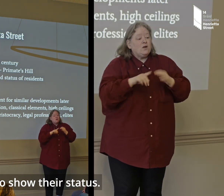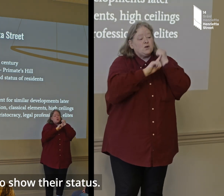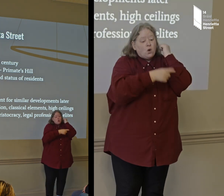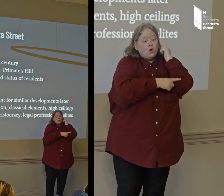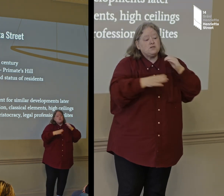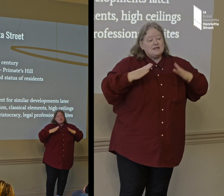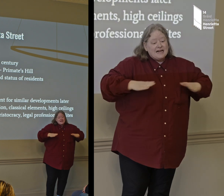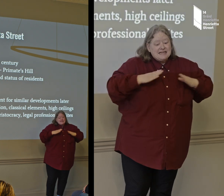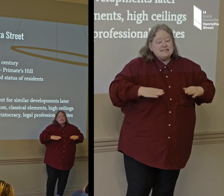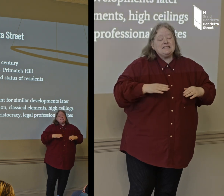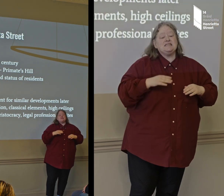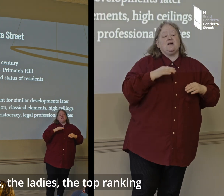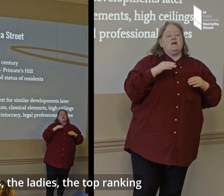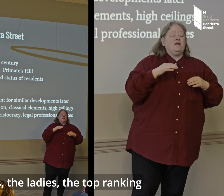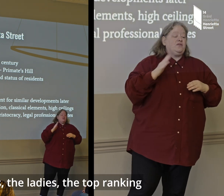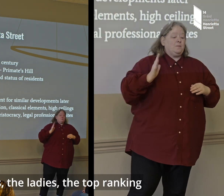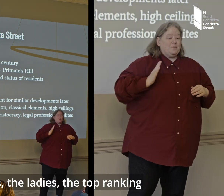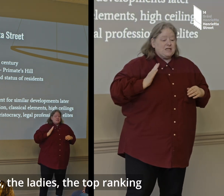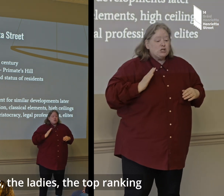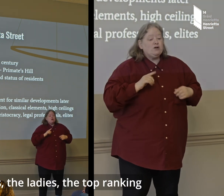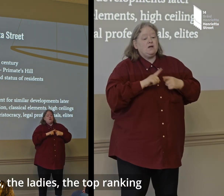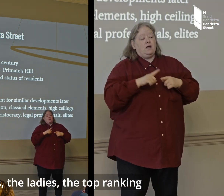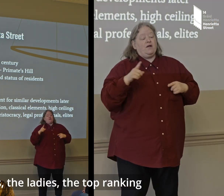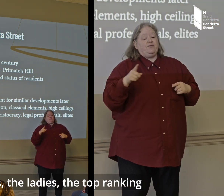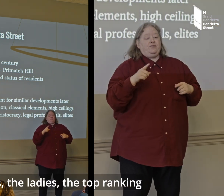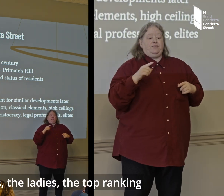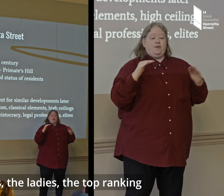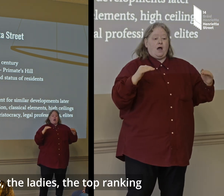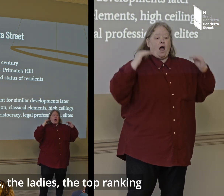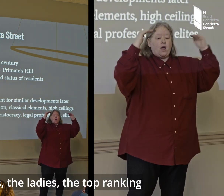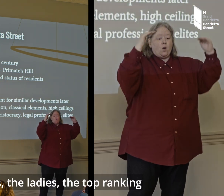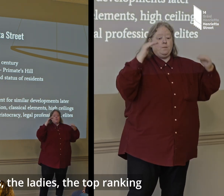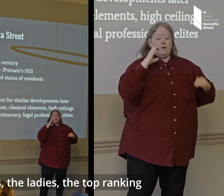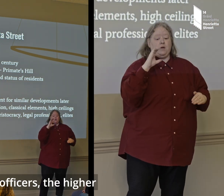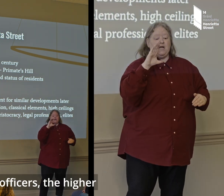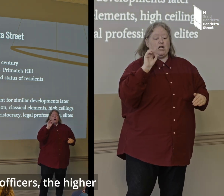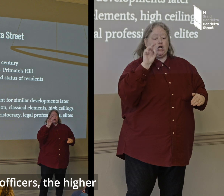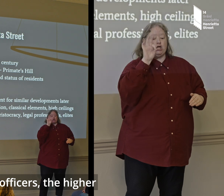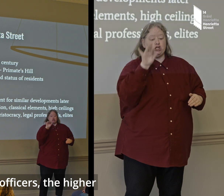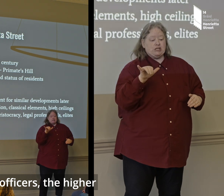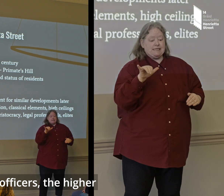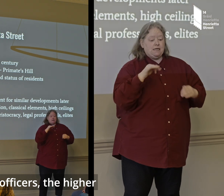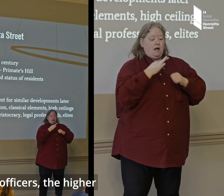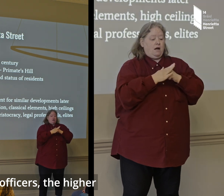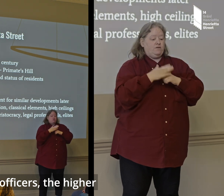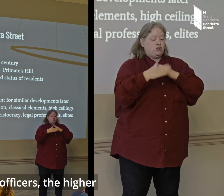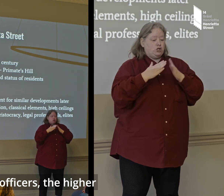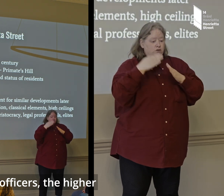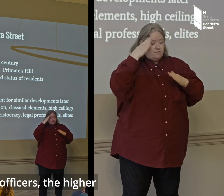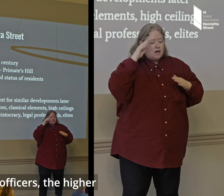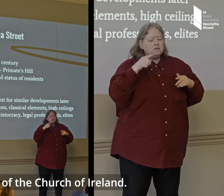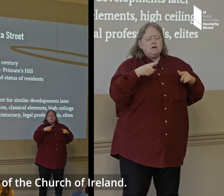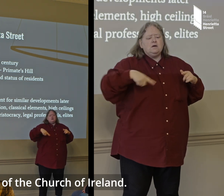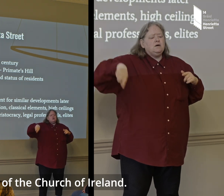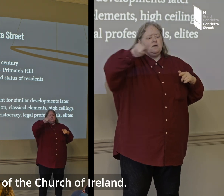their status. The lords, the ladies, the top-ranking officers,